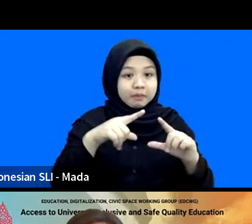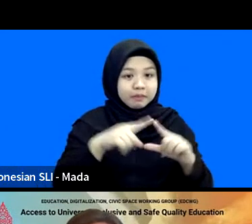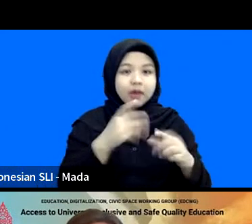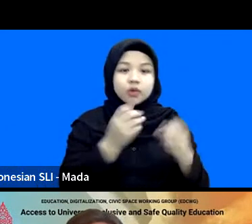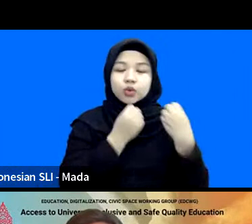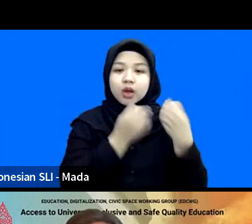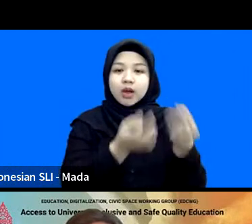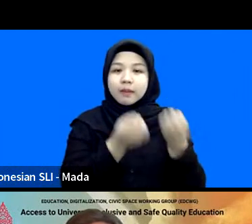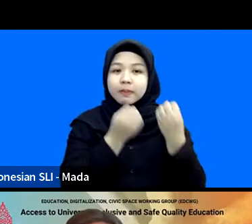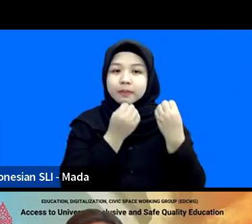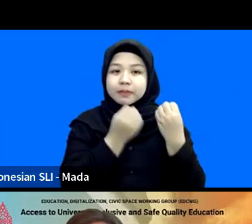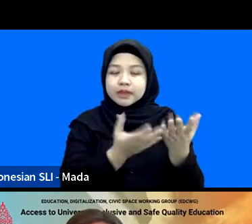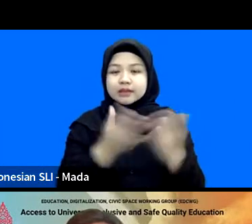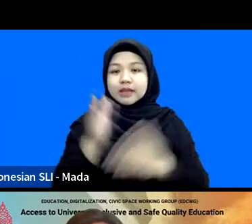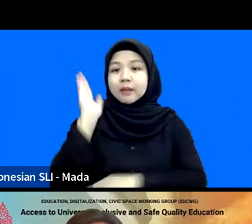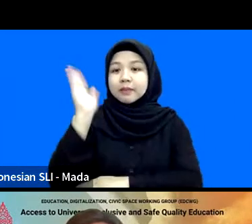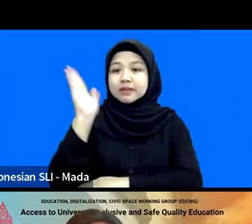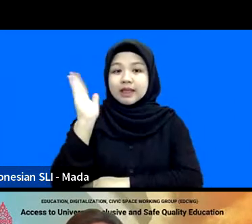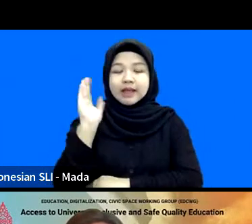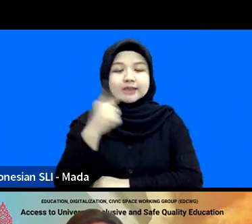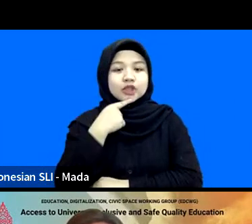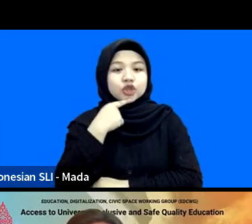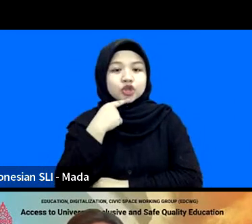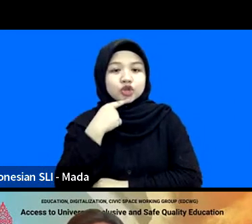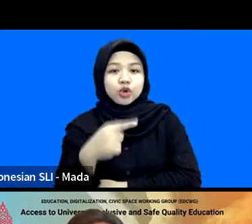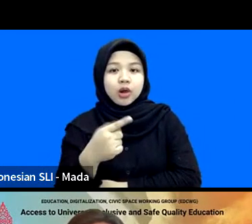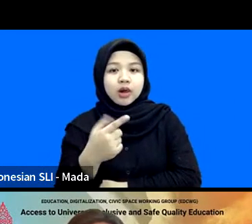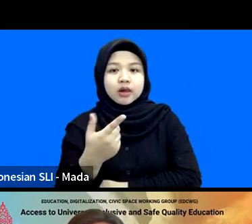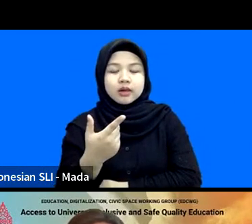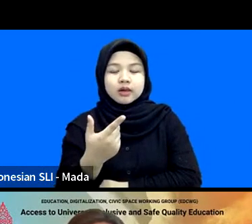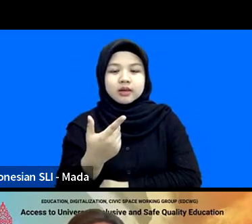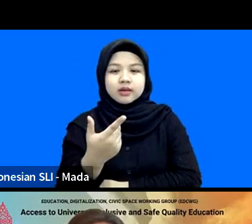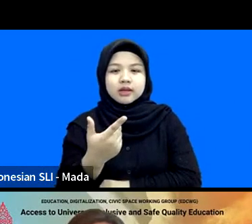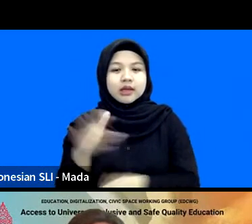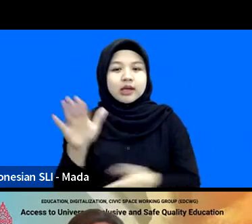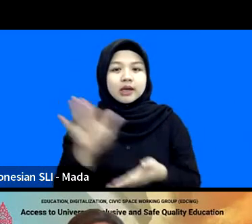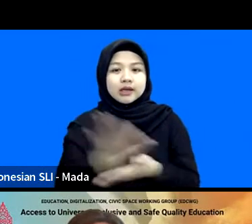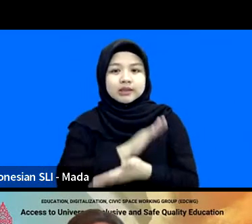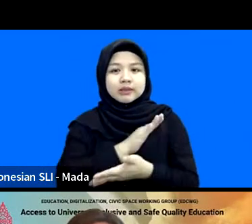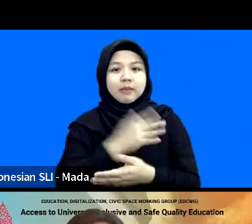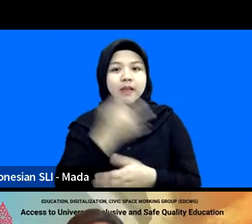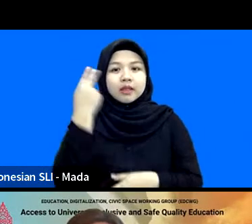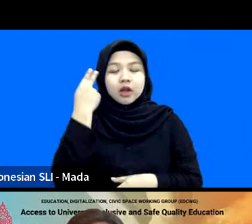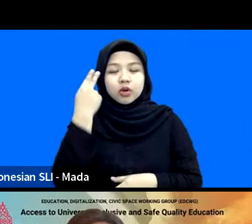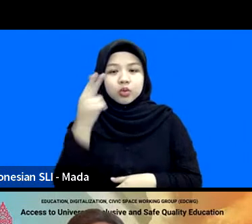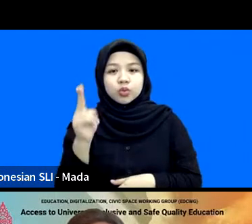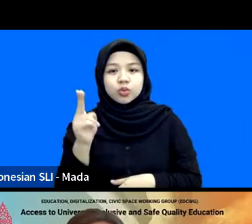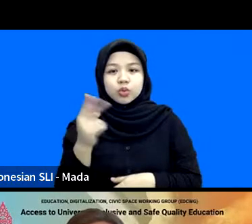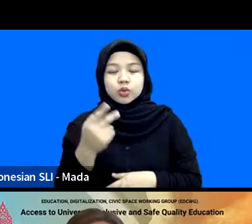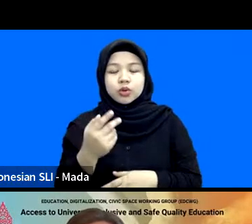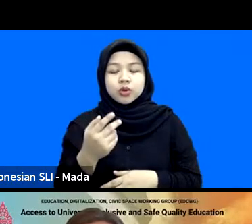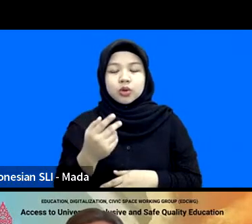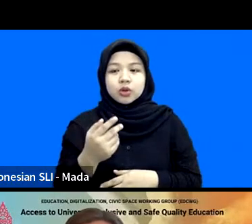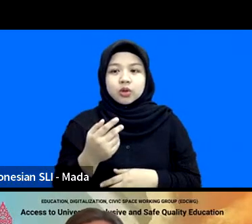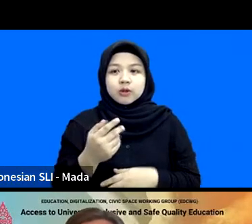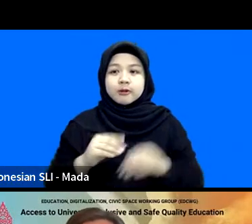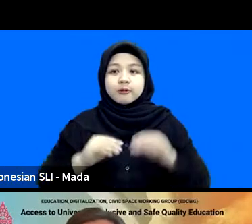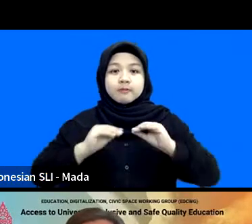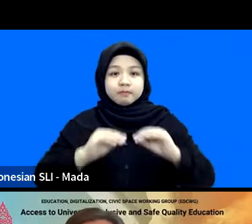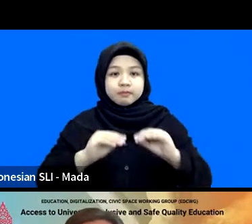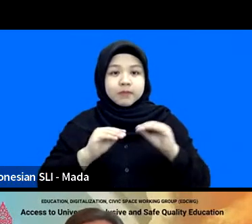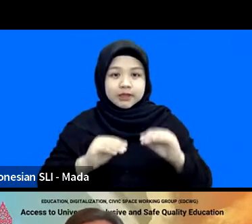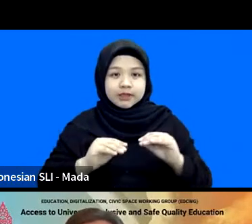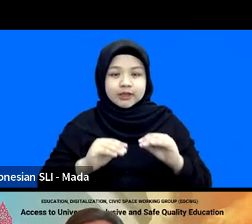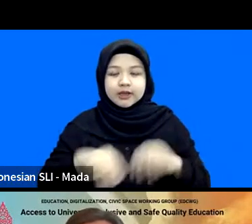for disadvantaged students, including girls, children with disabilities, and those in disaster-prone areas to keep the learning in a violence-free